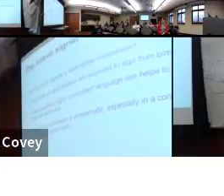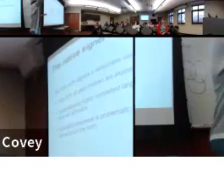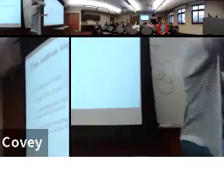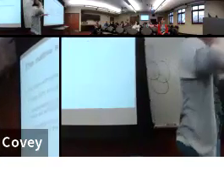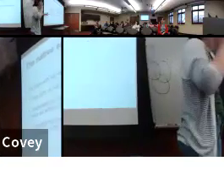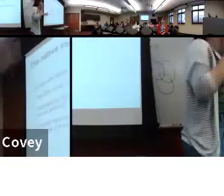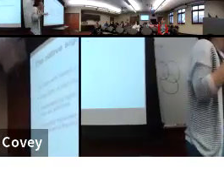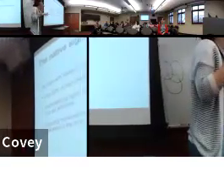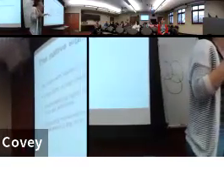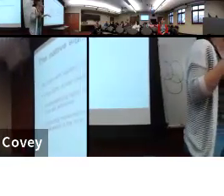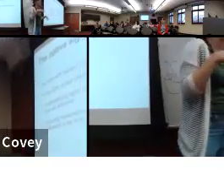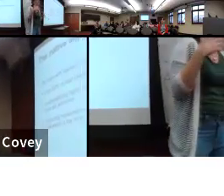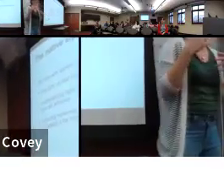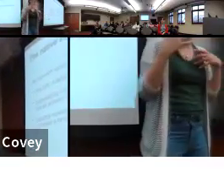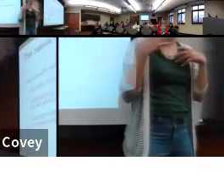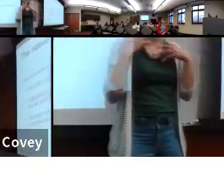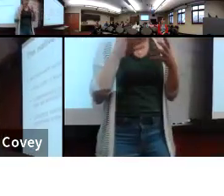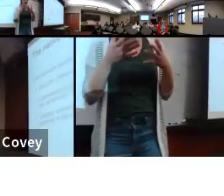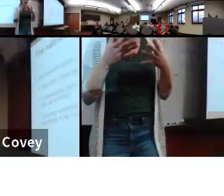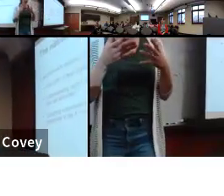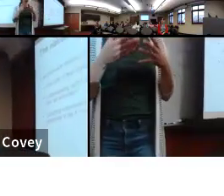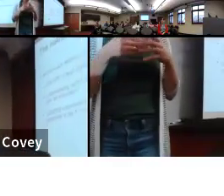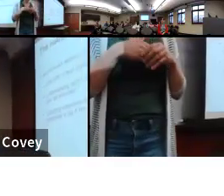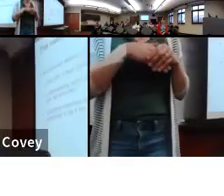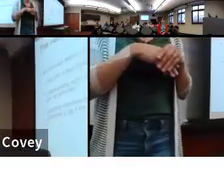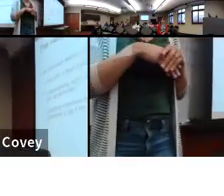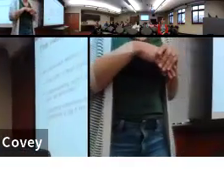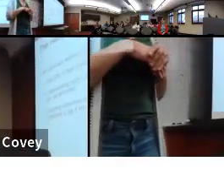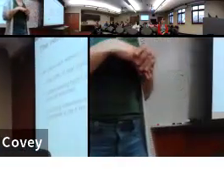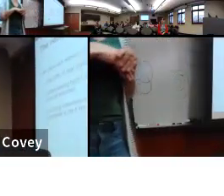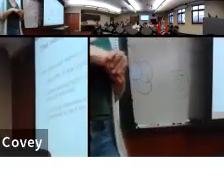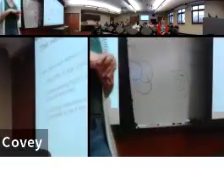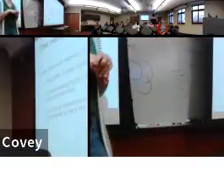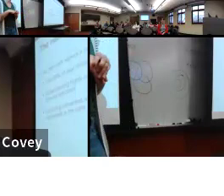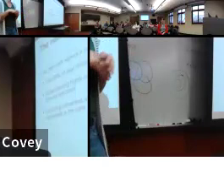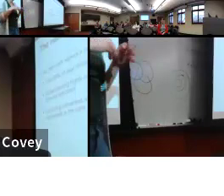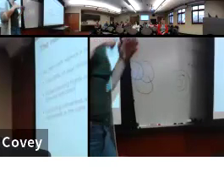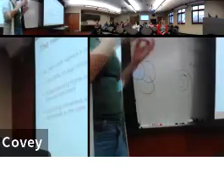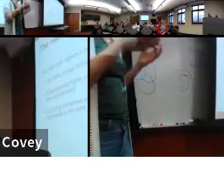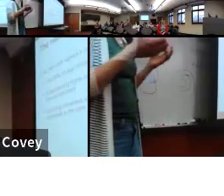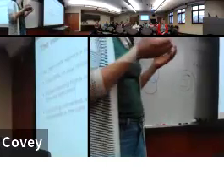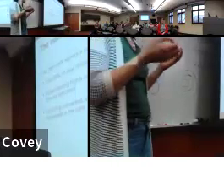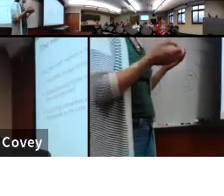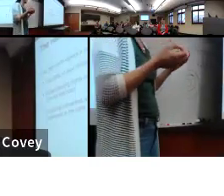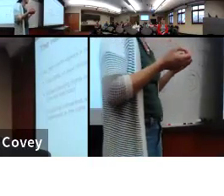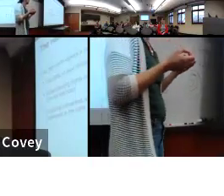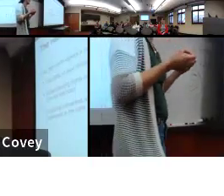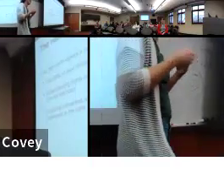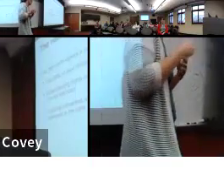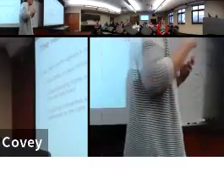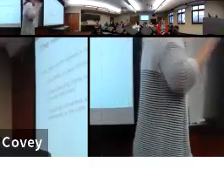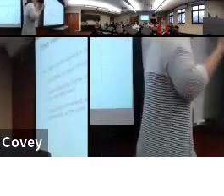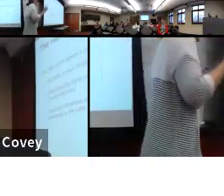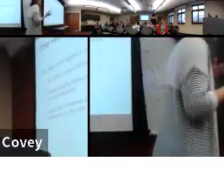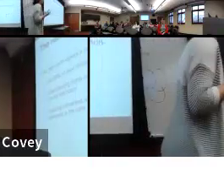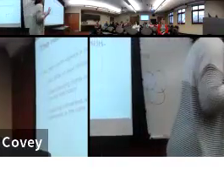that it is really problematic that we're thinking about nativeness sort of in this uncritical way and excluding people